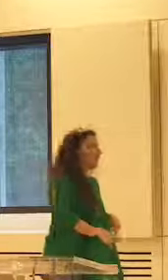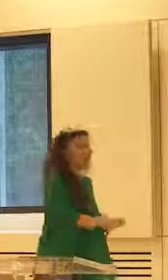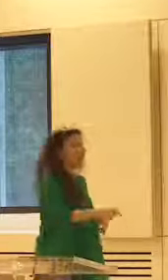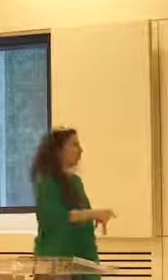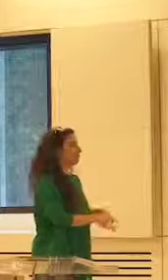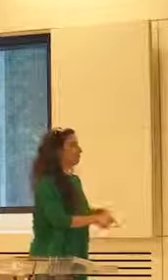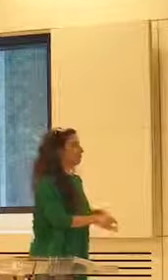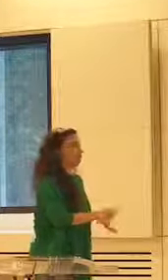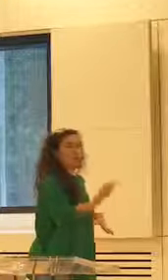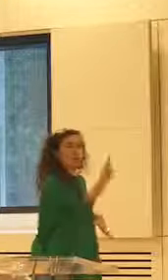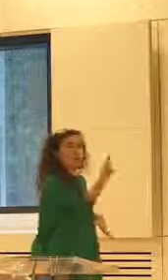Sorry, I need to leave.